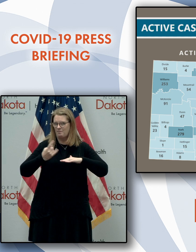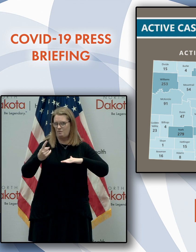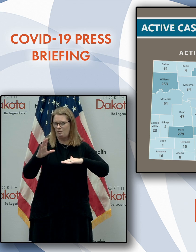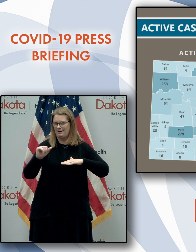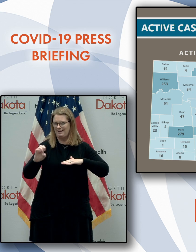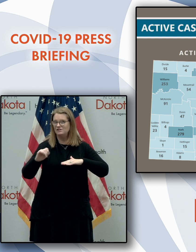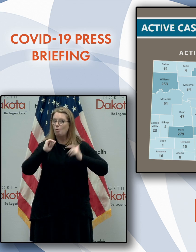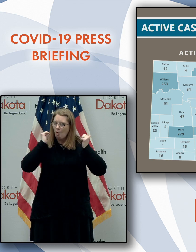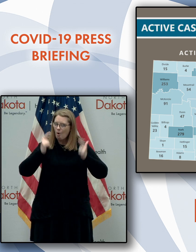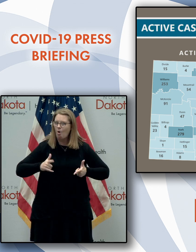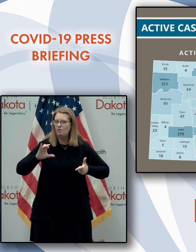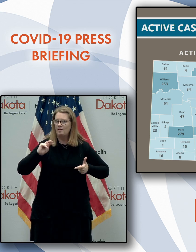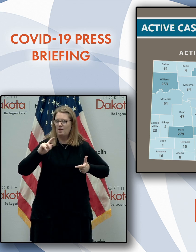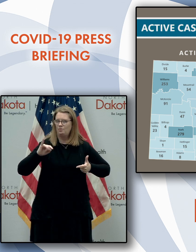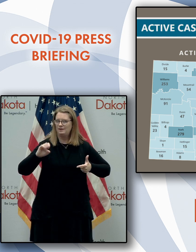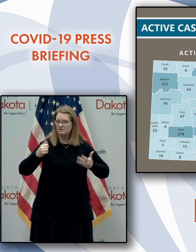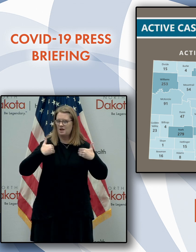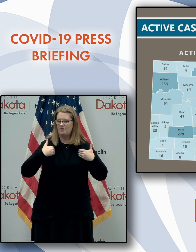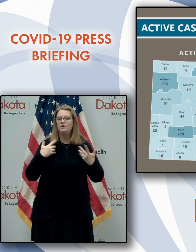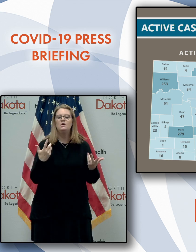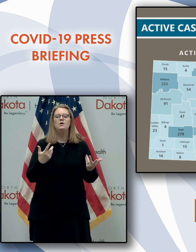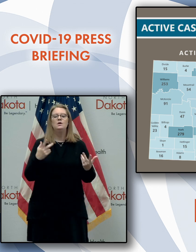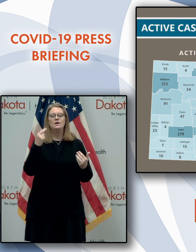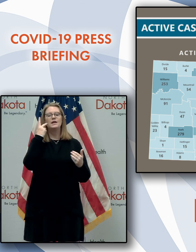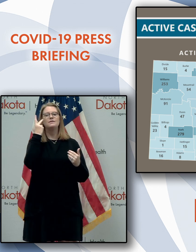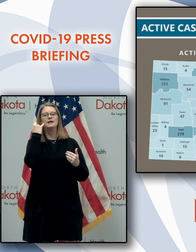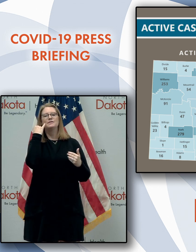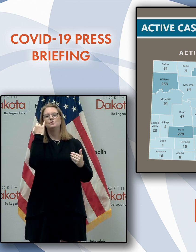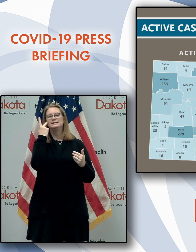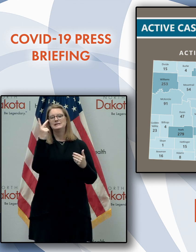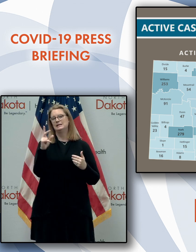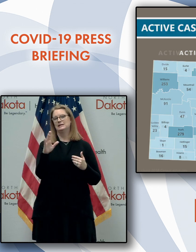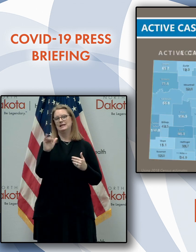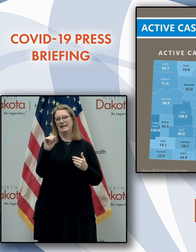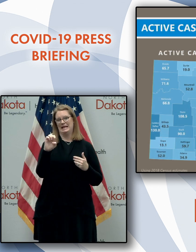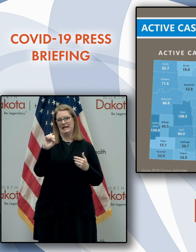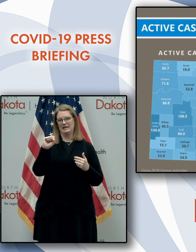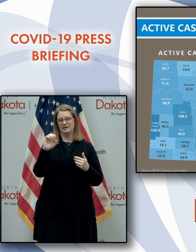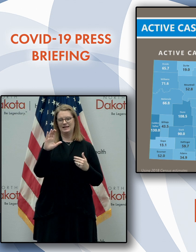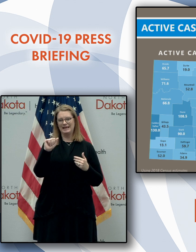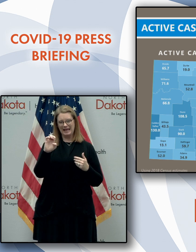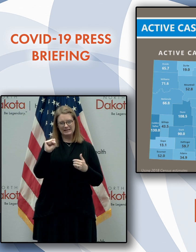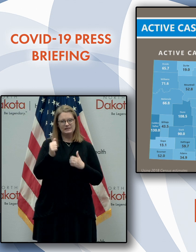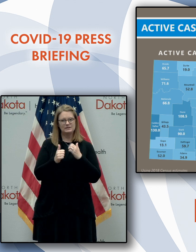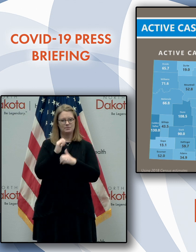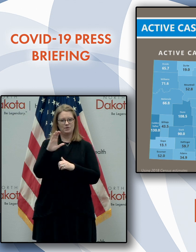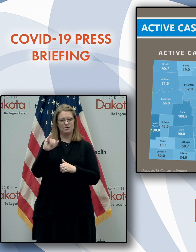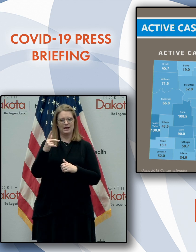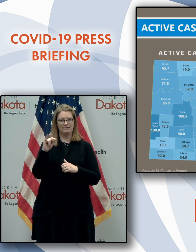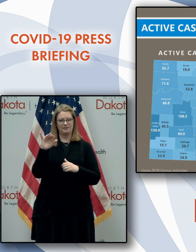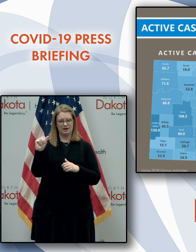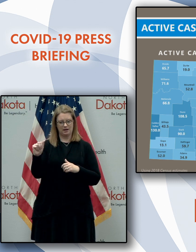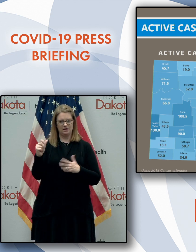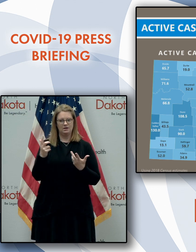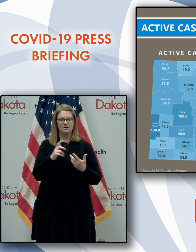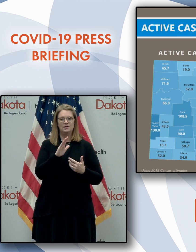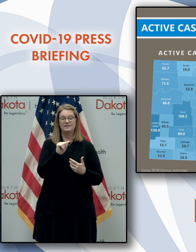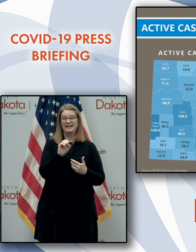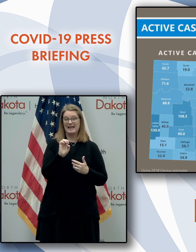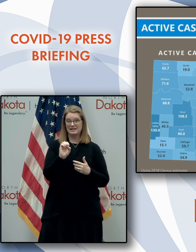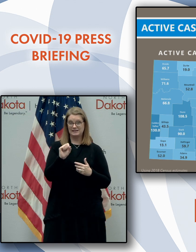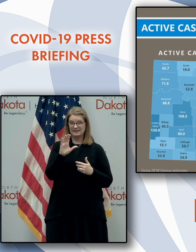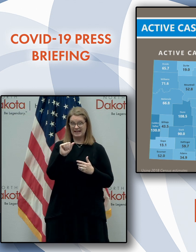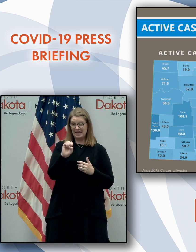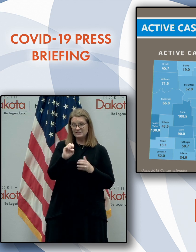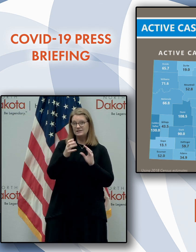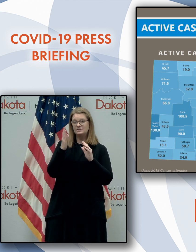we take a look at the cases per capita, again, this divides the number of cases by the